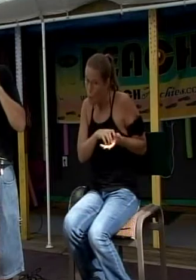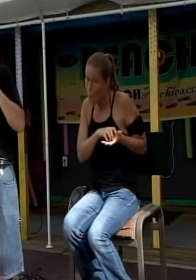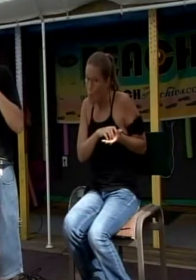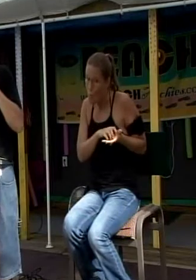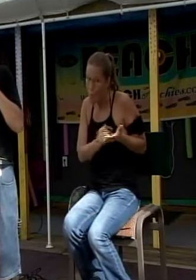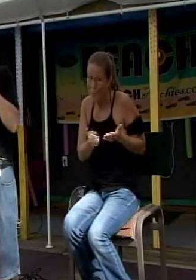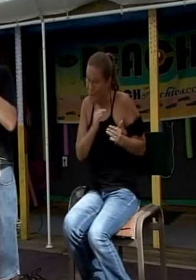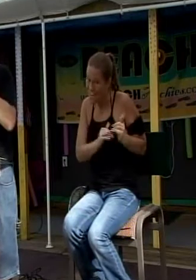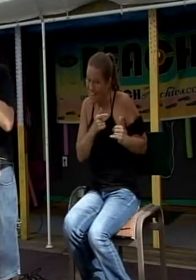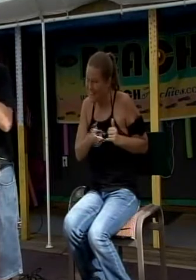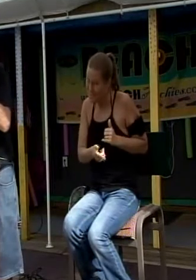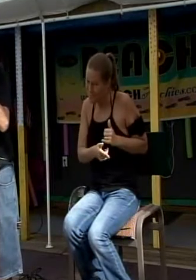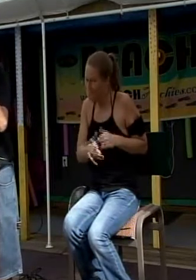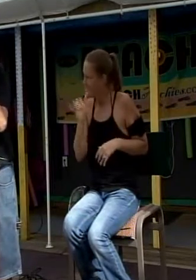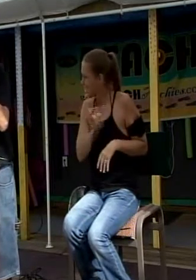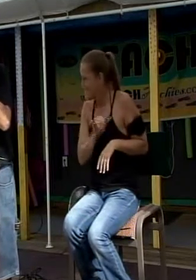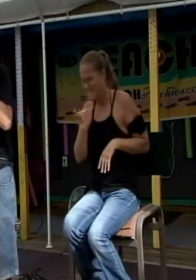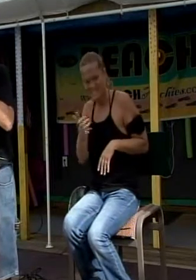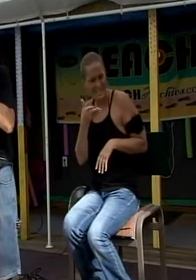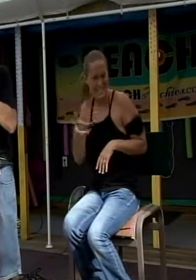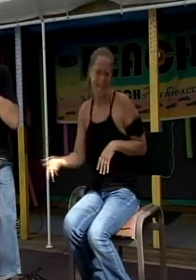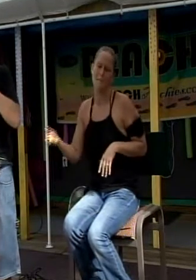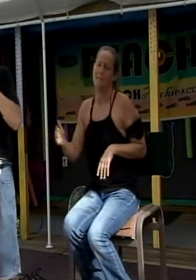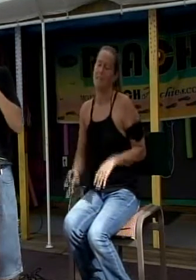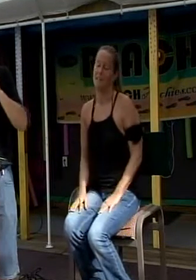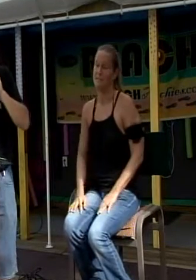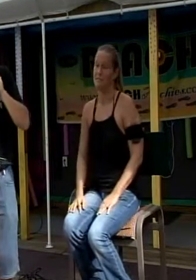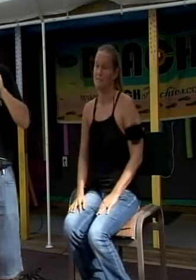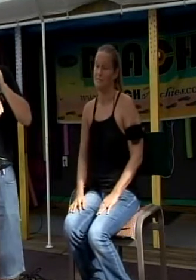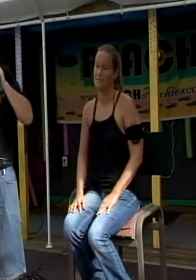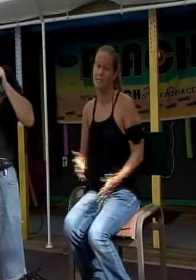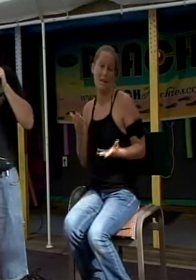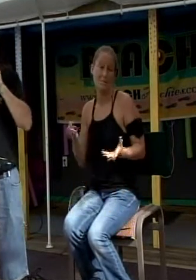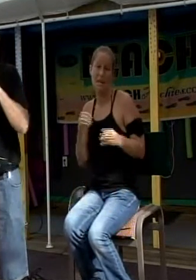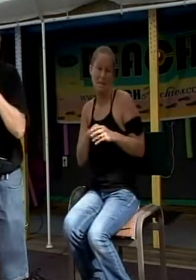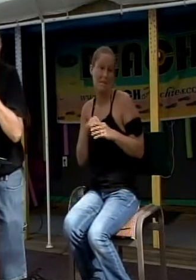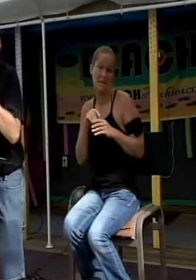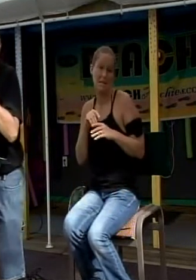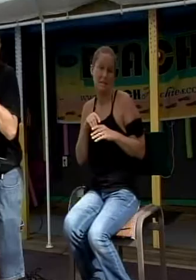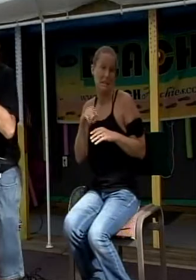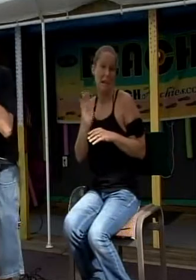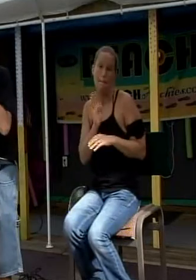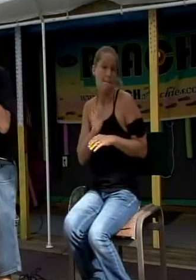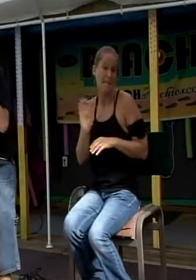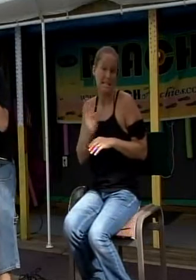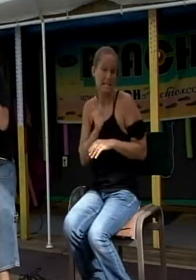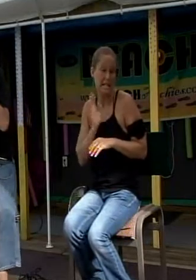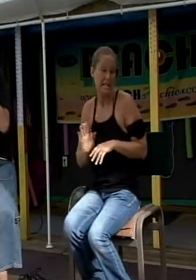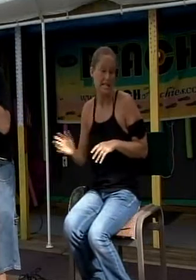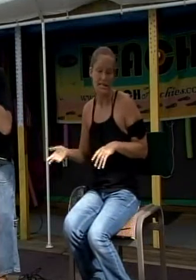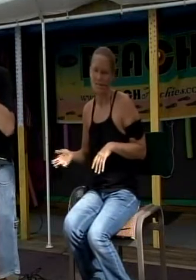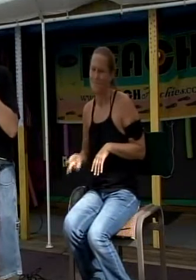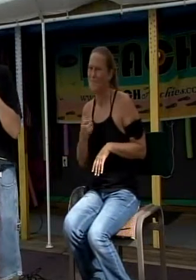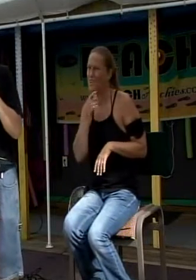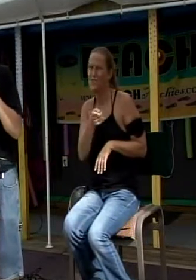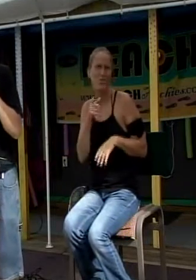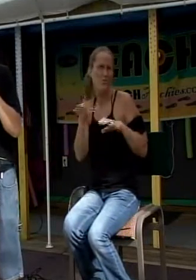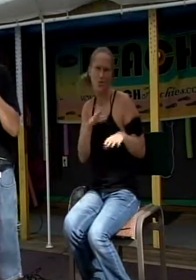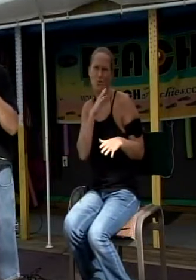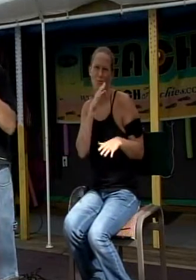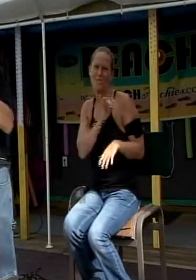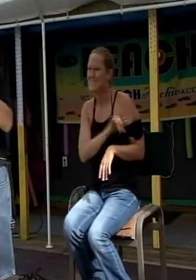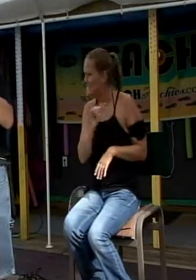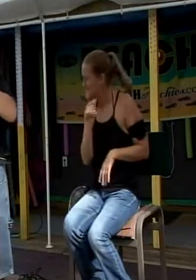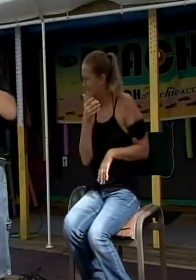business deal where they didn't understand the value of something they had. And man, I scooped right in and got that deal, boy. You've done the same thing. Quit being